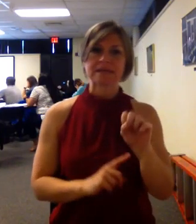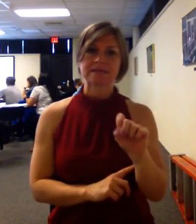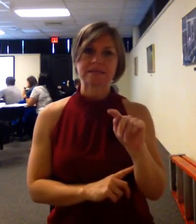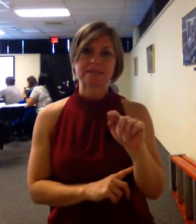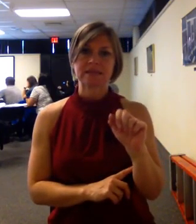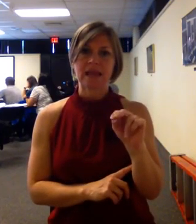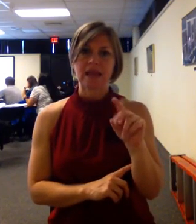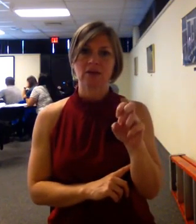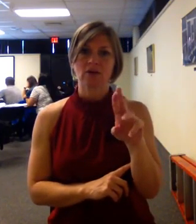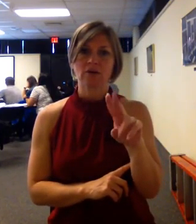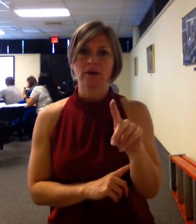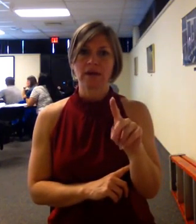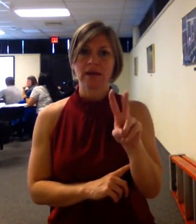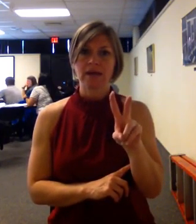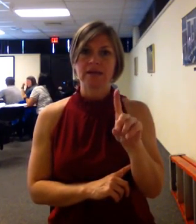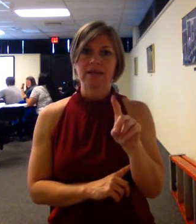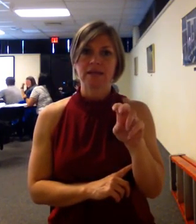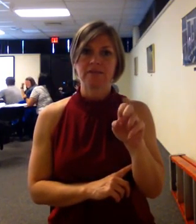by return. So then any return that